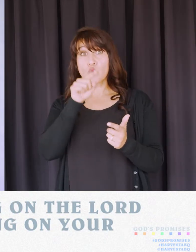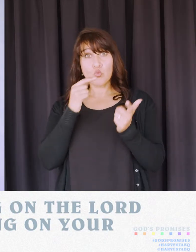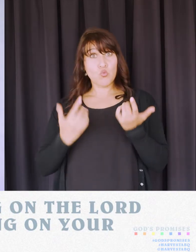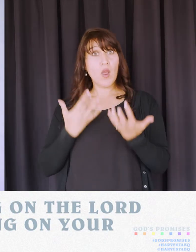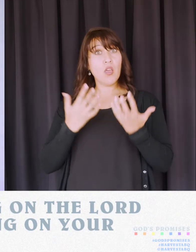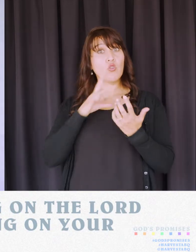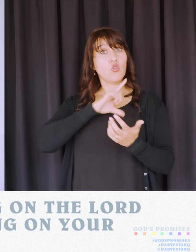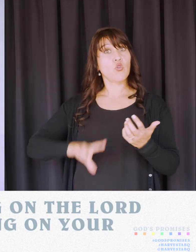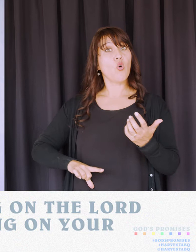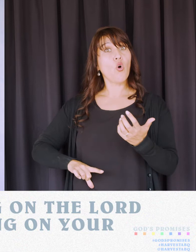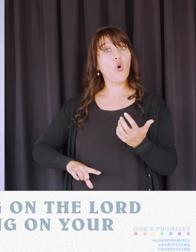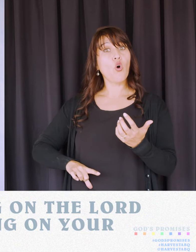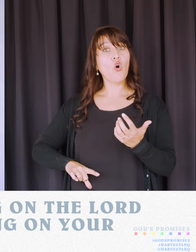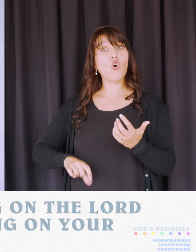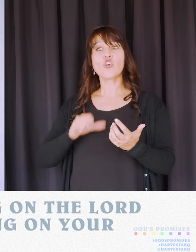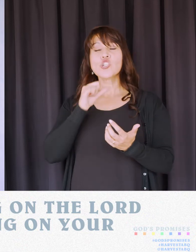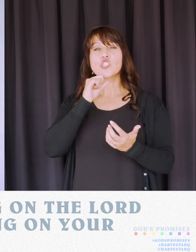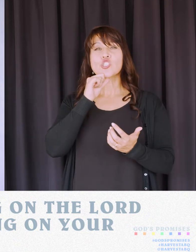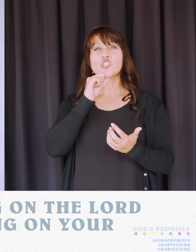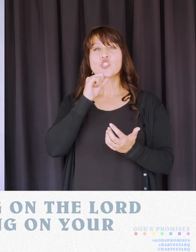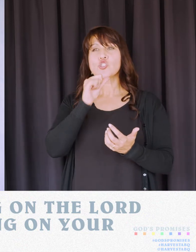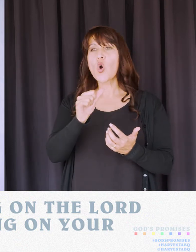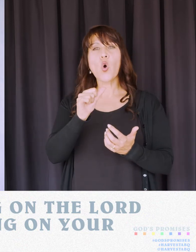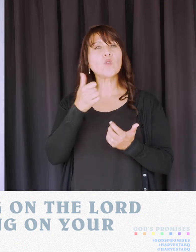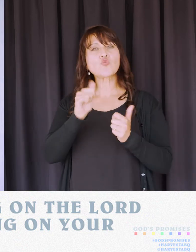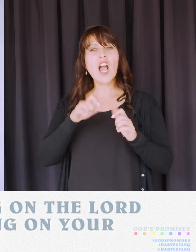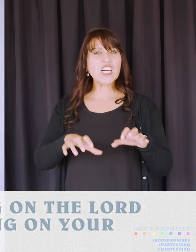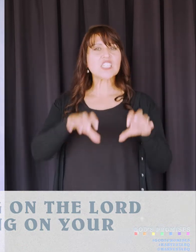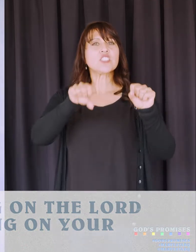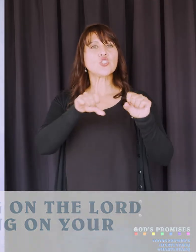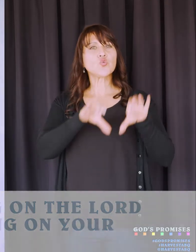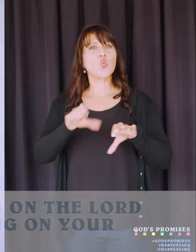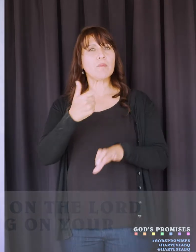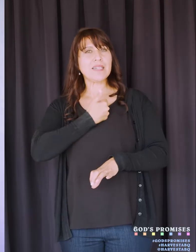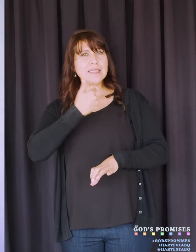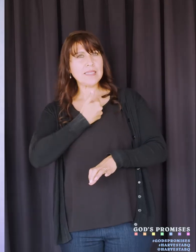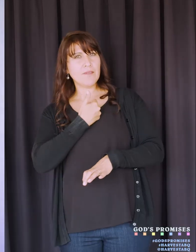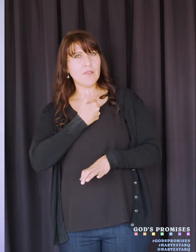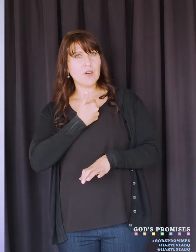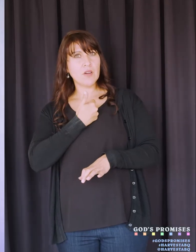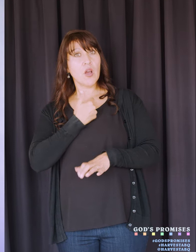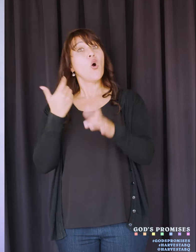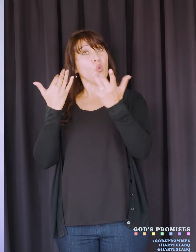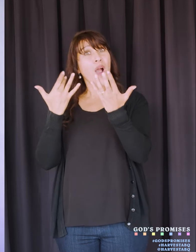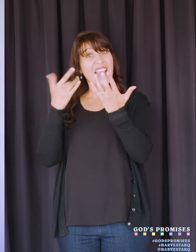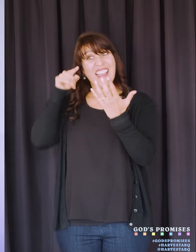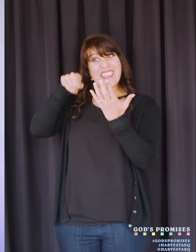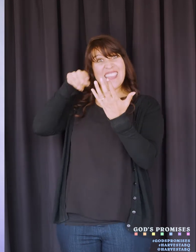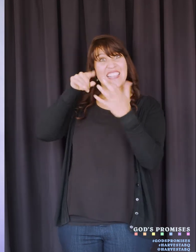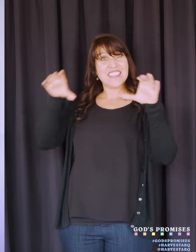Lord, don't do something on your own. Listen, waiting is the